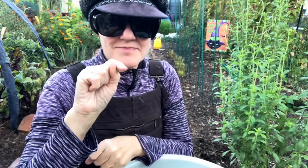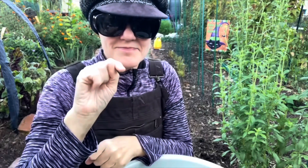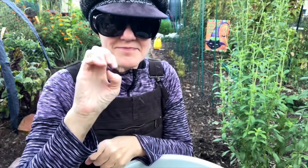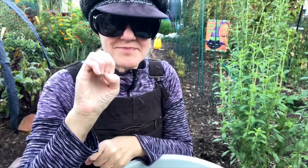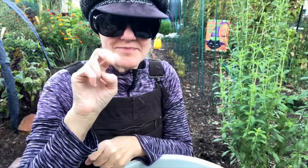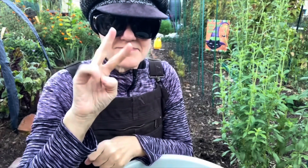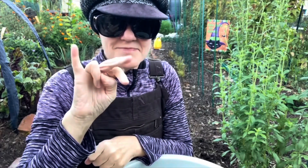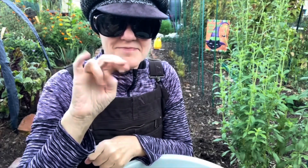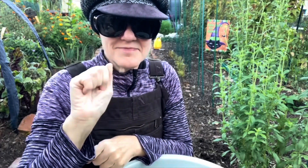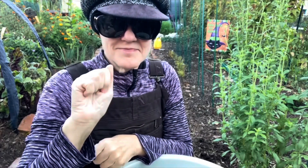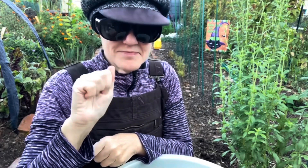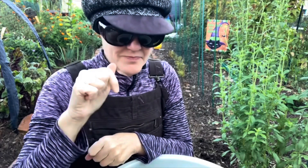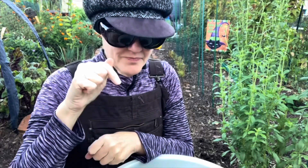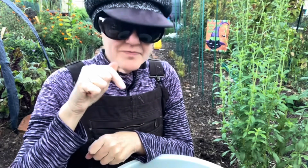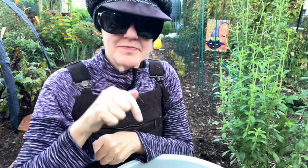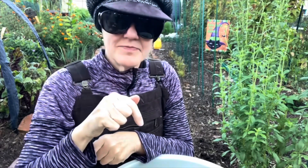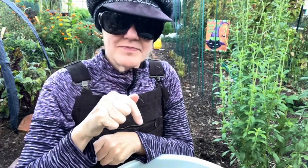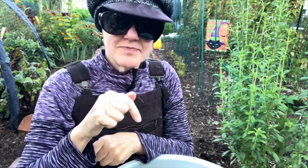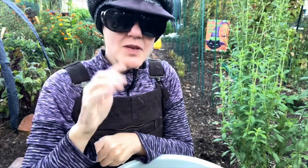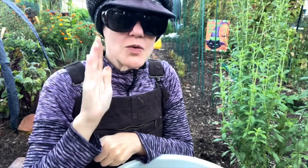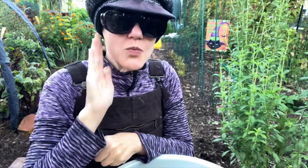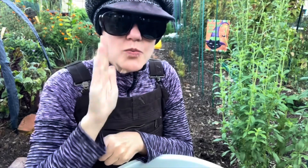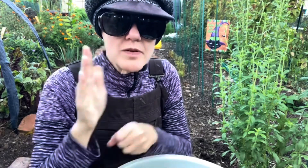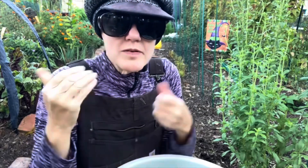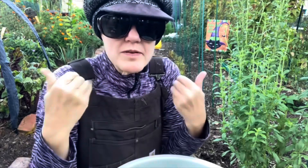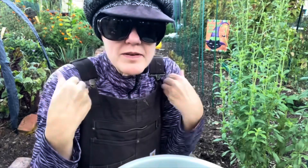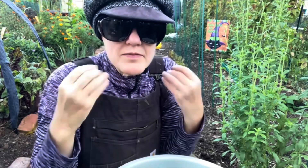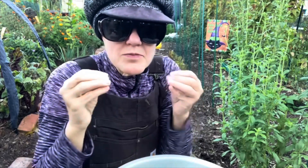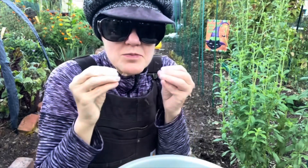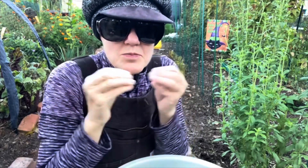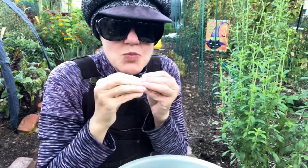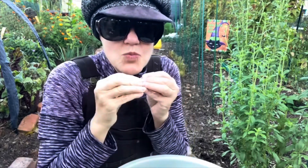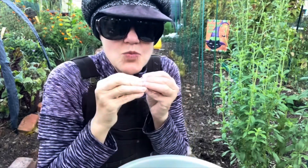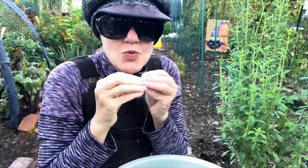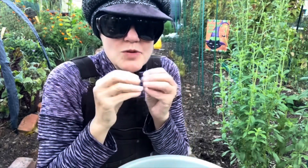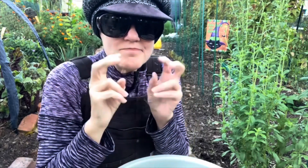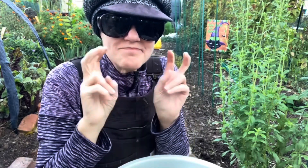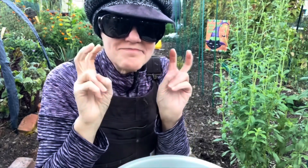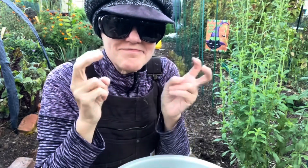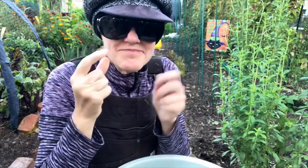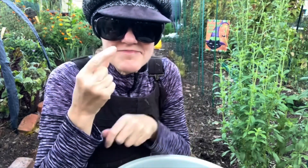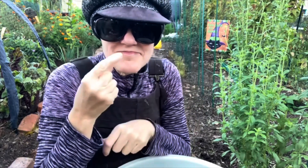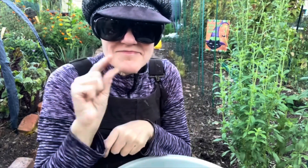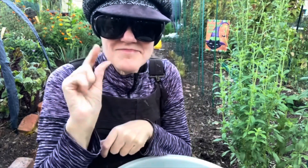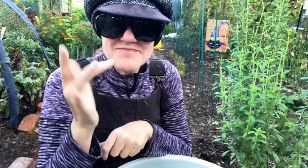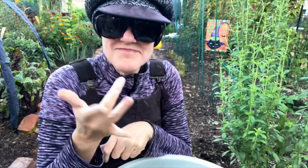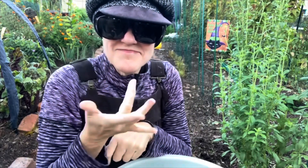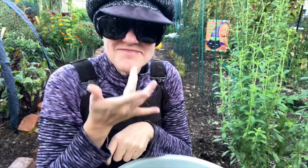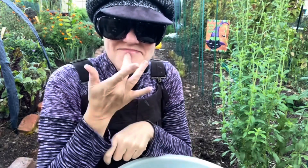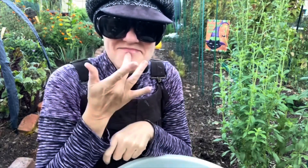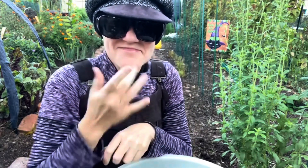use liquid stevia, but homegrown is going to have a greener